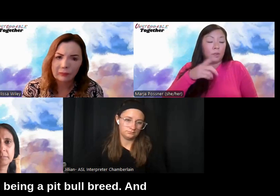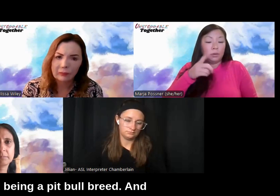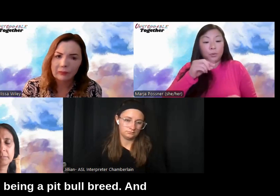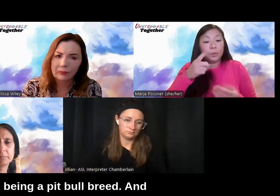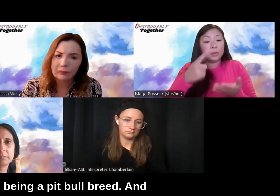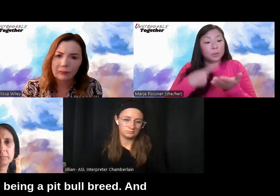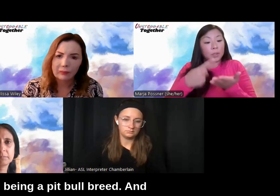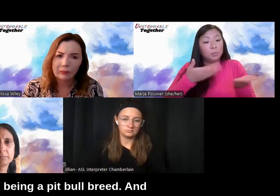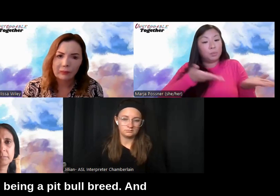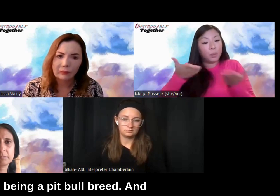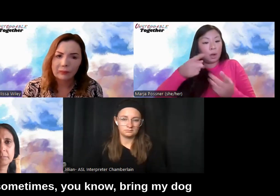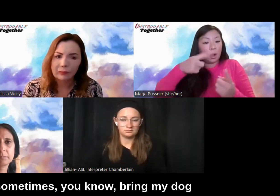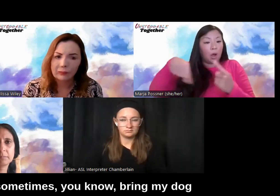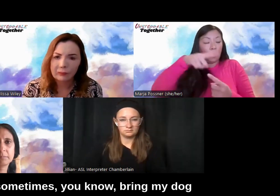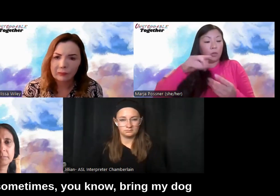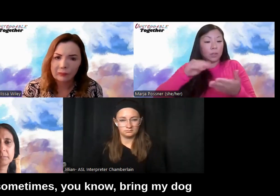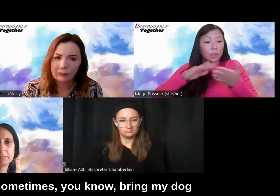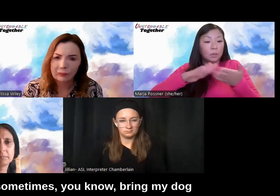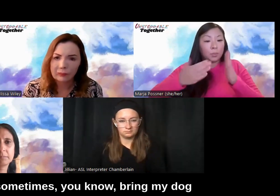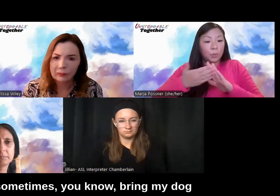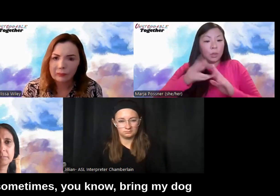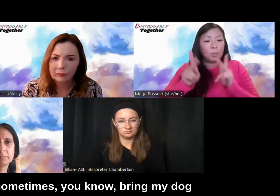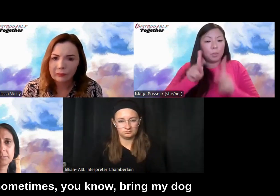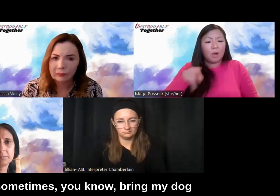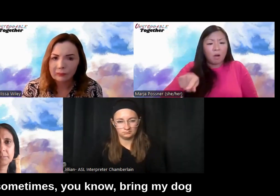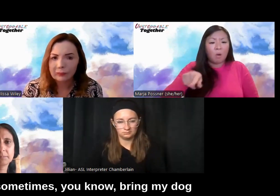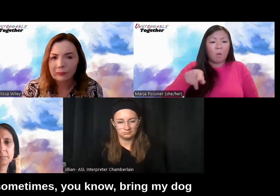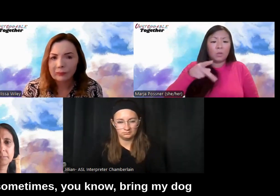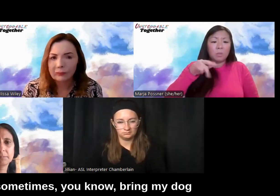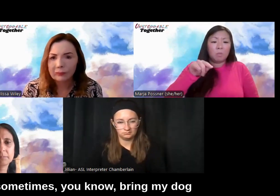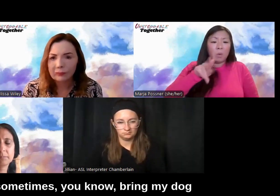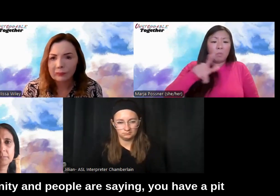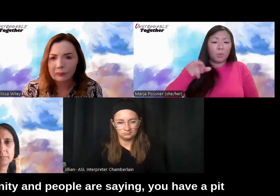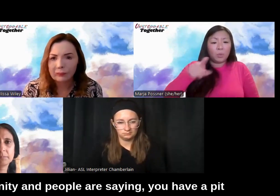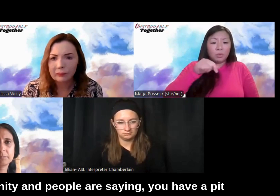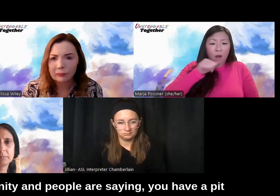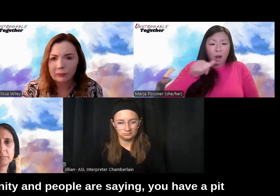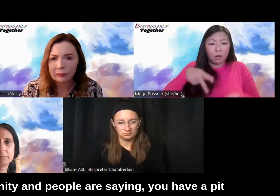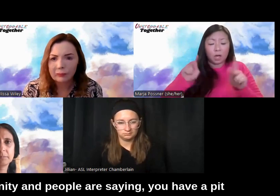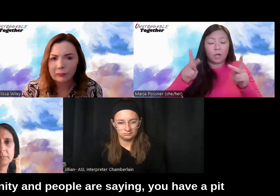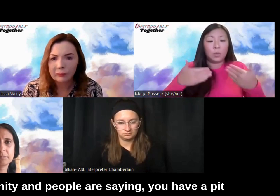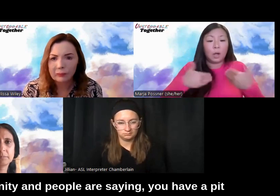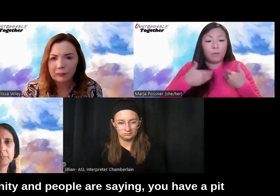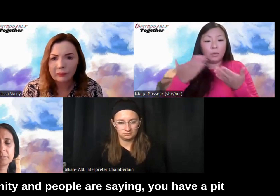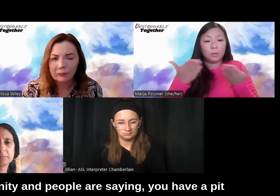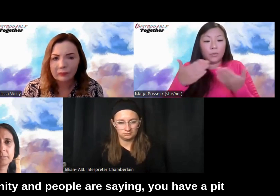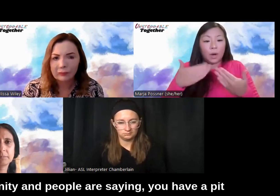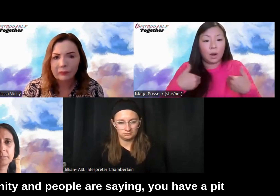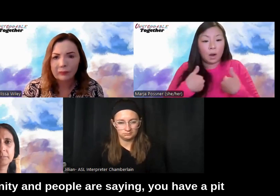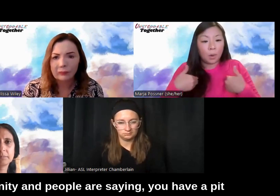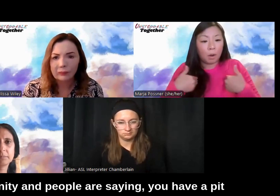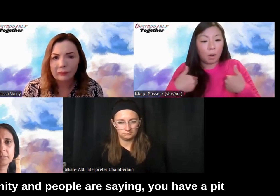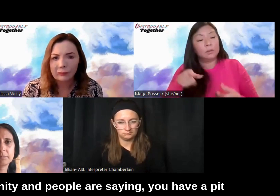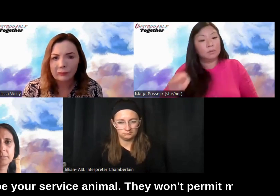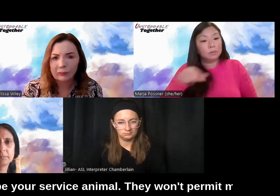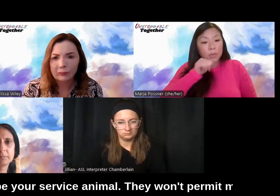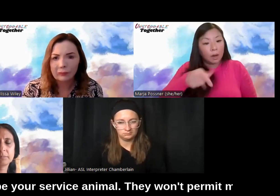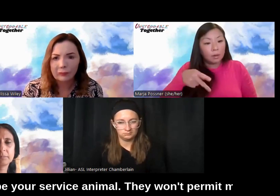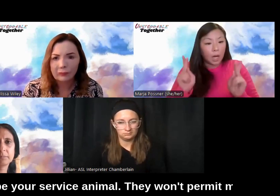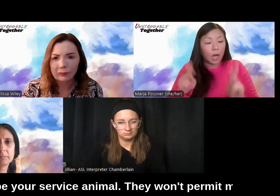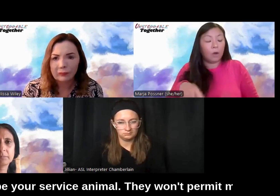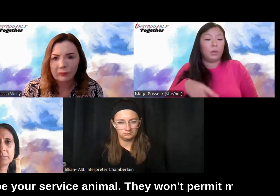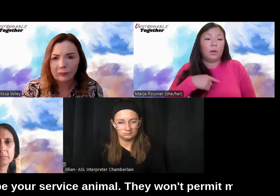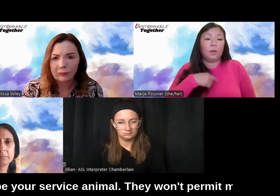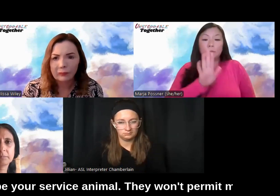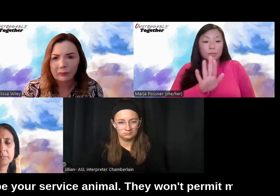breed. Uh, and I think I do sometimes, bring my dog around in the community and people are saying, okay, you have a pit bull, this